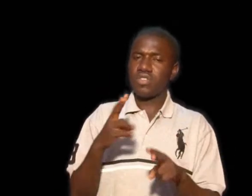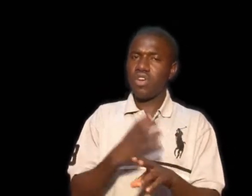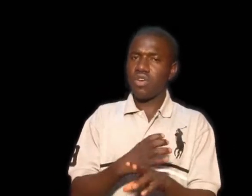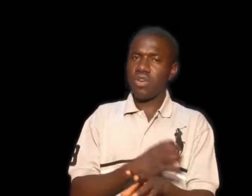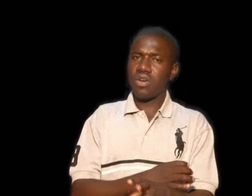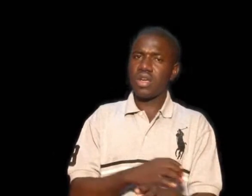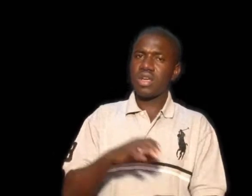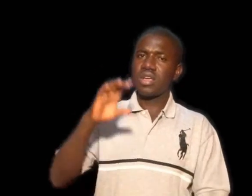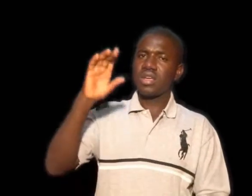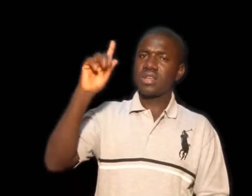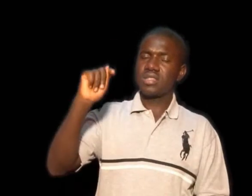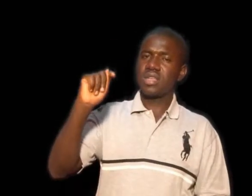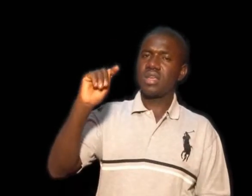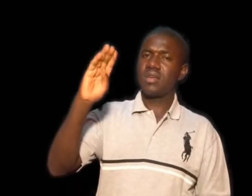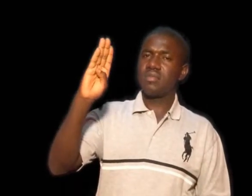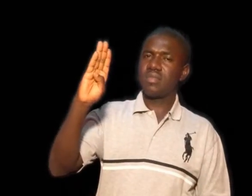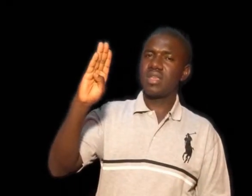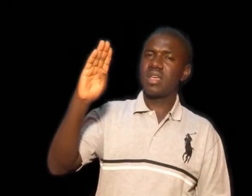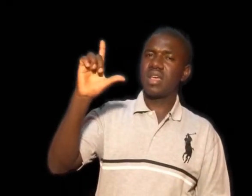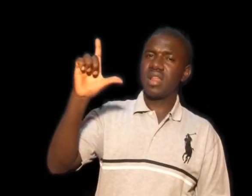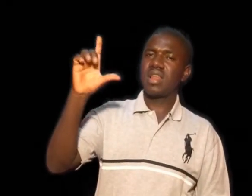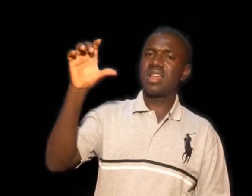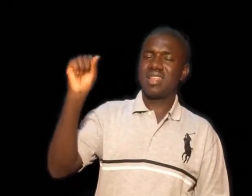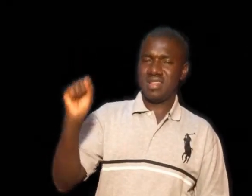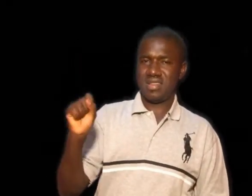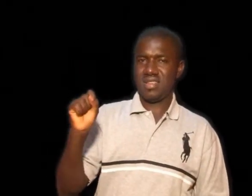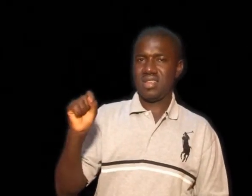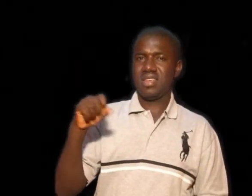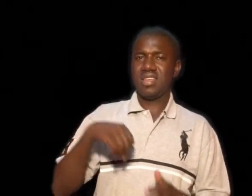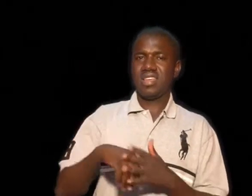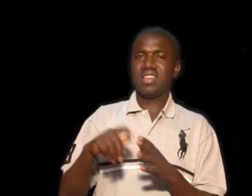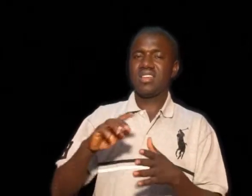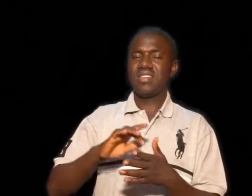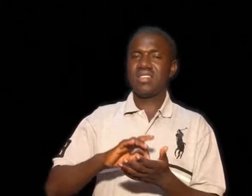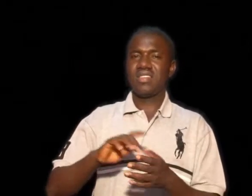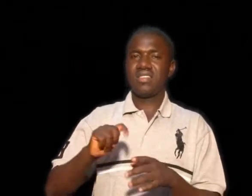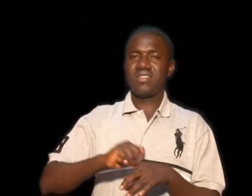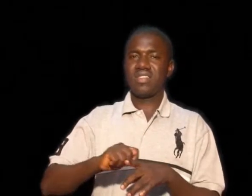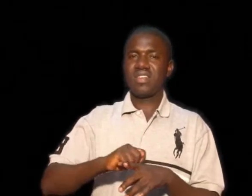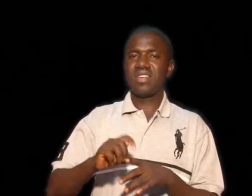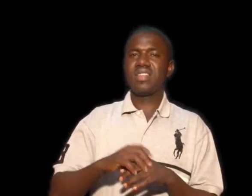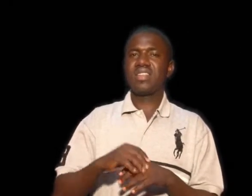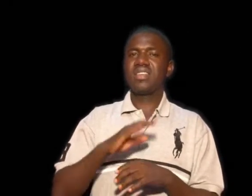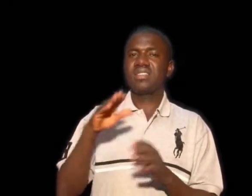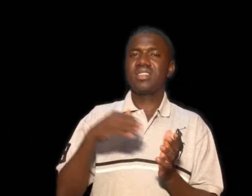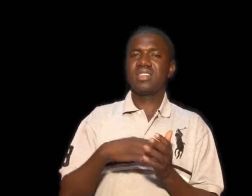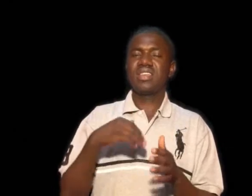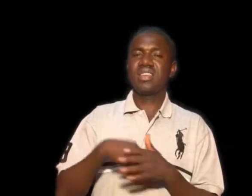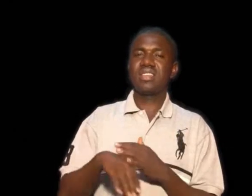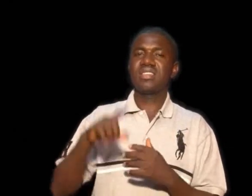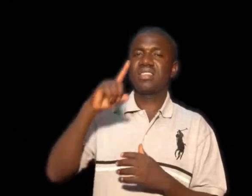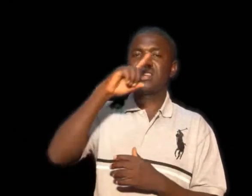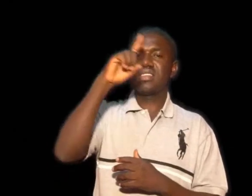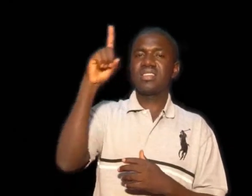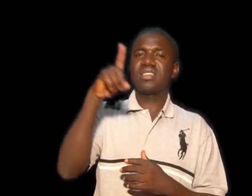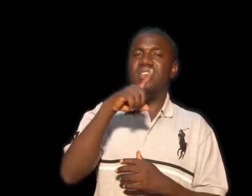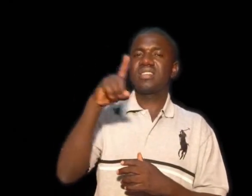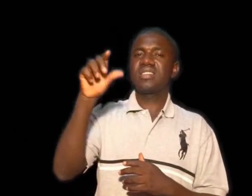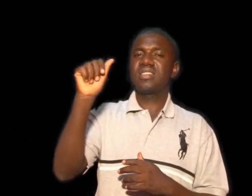course, TBLS, at the National TB/Leprosy Training Center in Saye, Zaria.